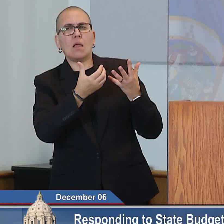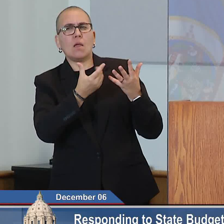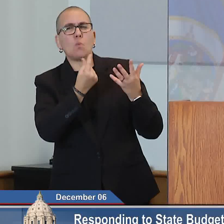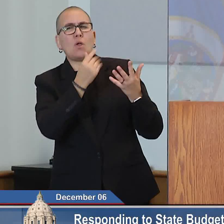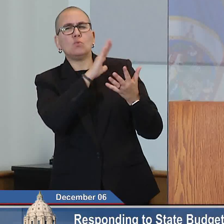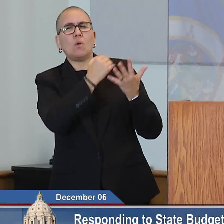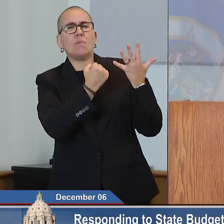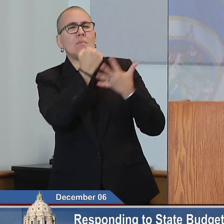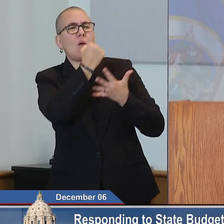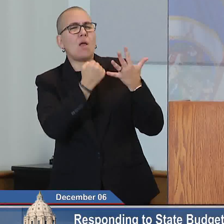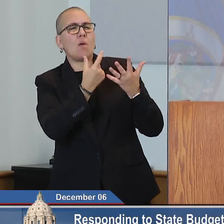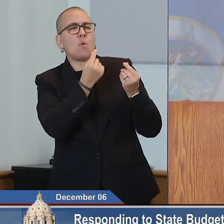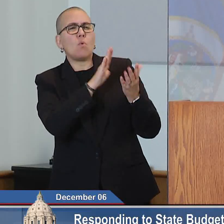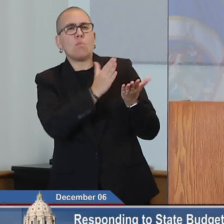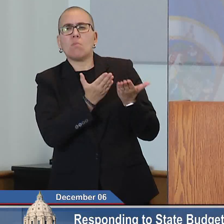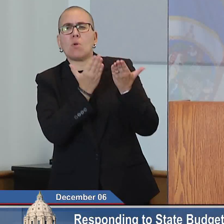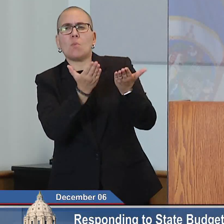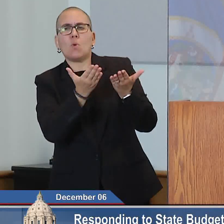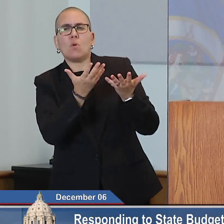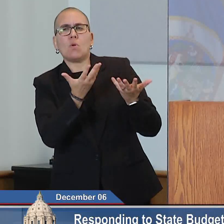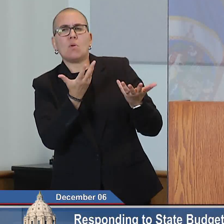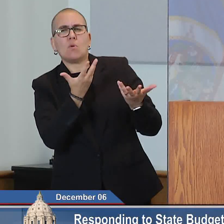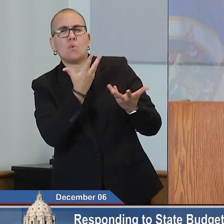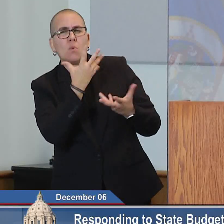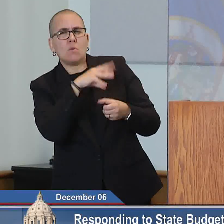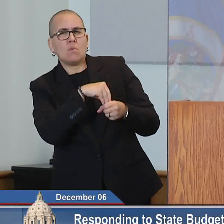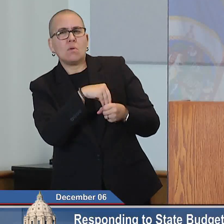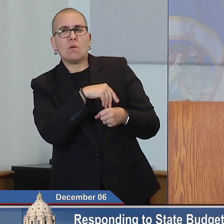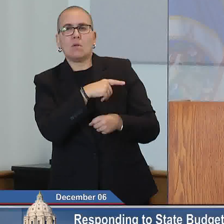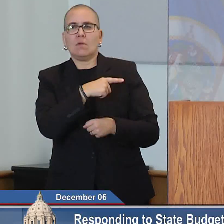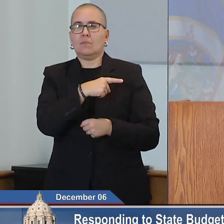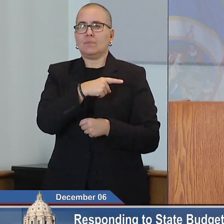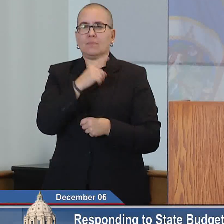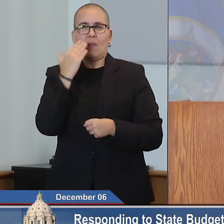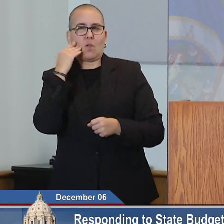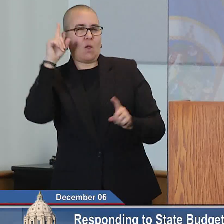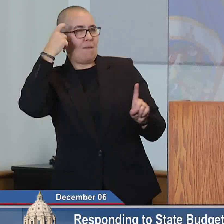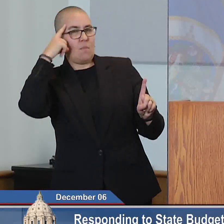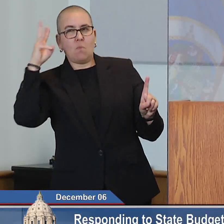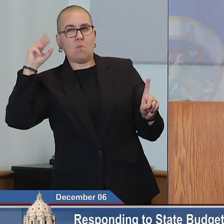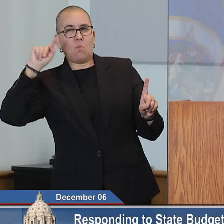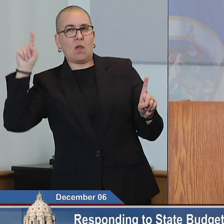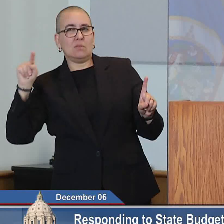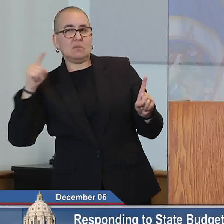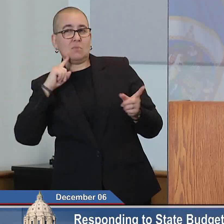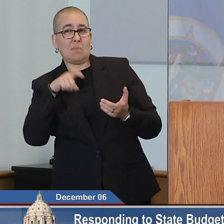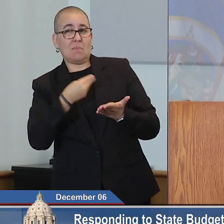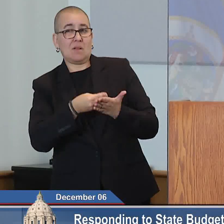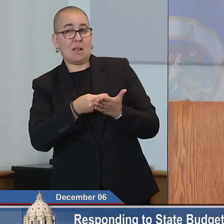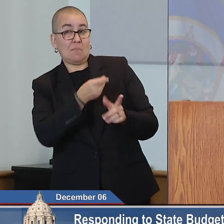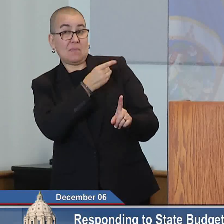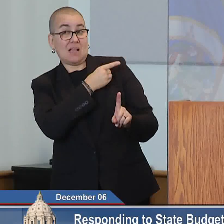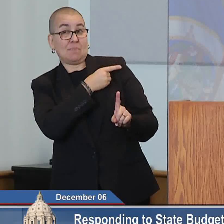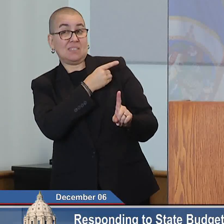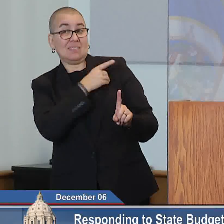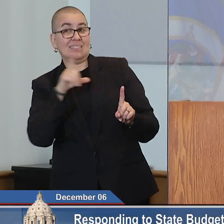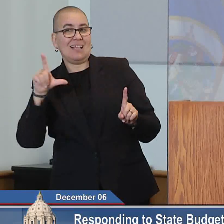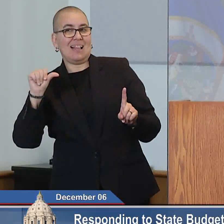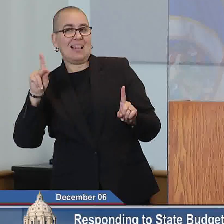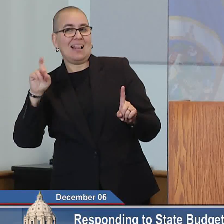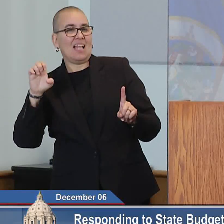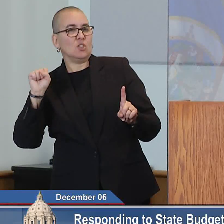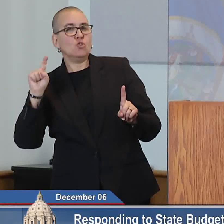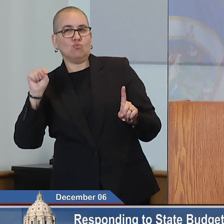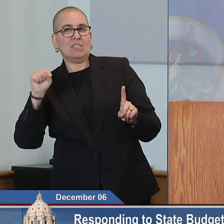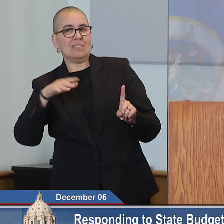that you might not be interested in in a bonding bill? I think Governor Walz mentioned money for Minneapolis and Lake Street. In the bonding bill, we've always